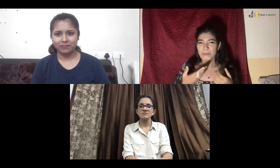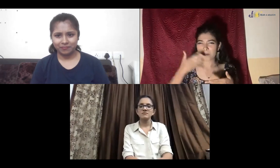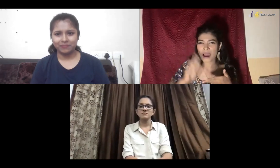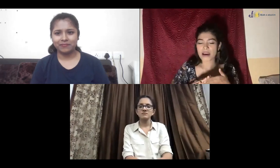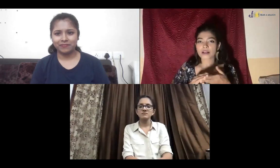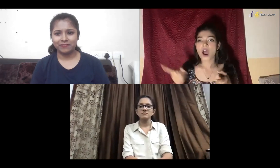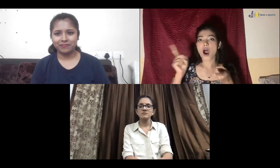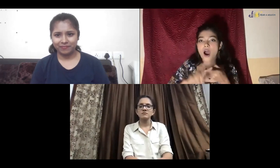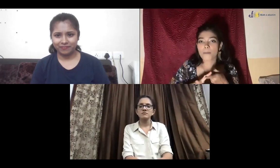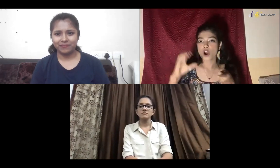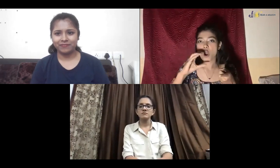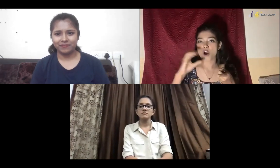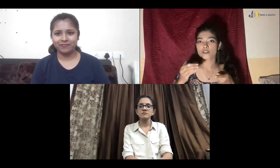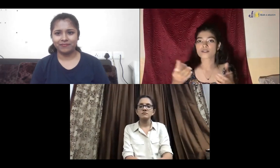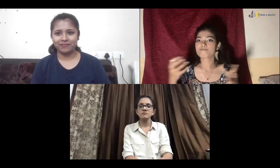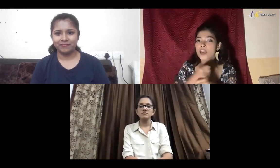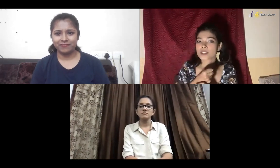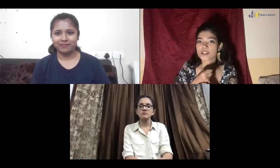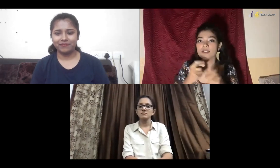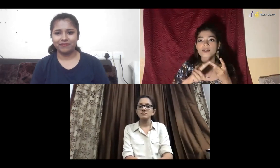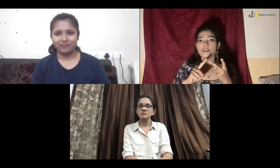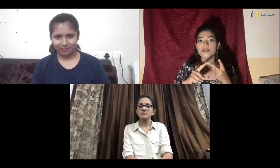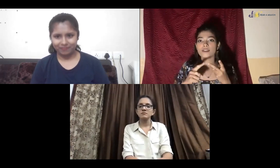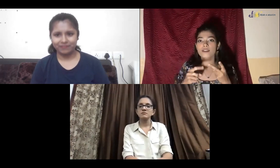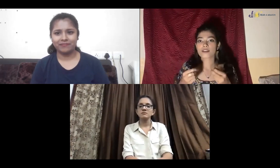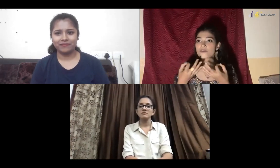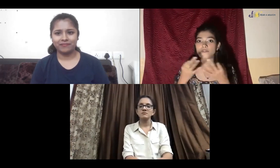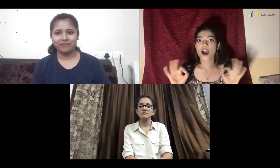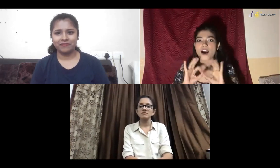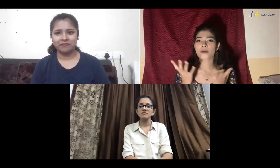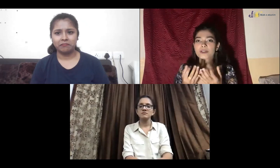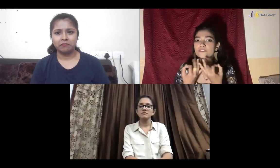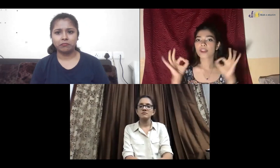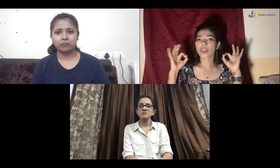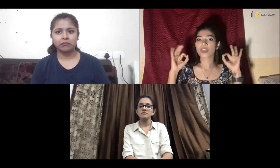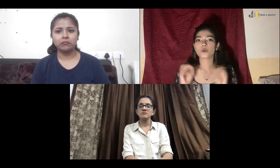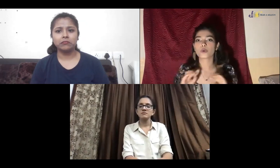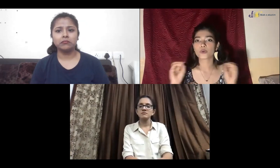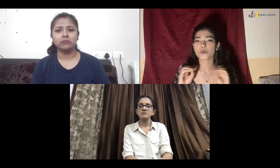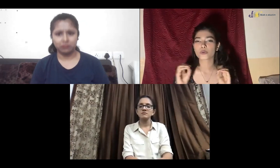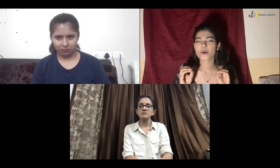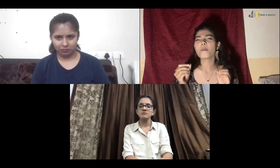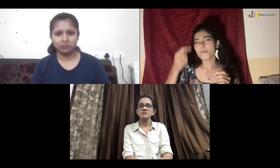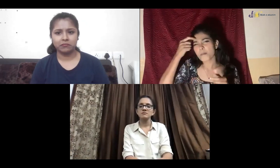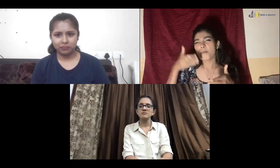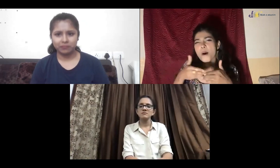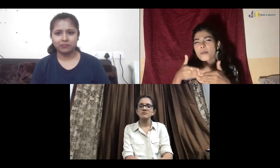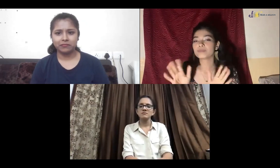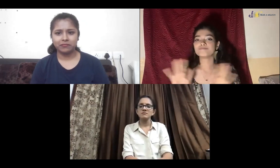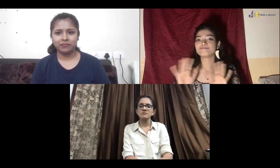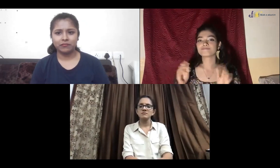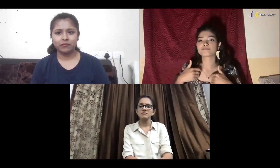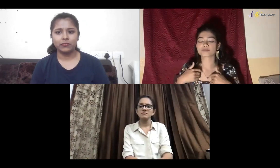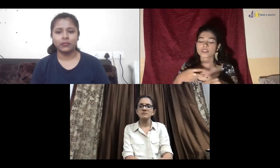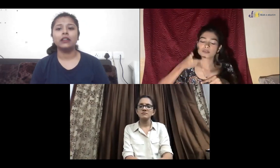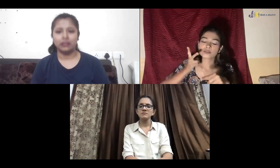go on a bad way, partying, drinking. So I missed my college, and in there was